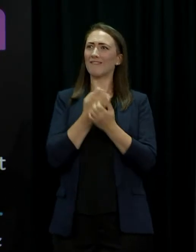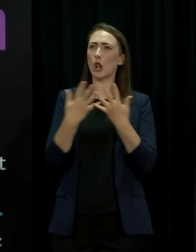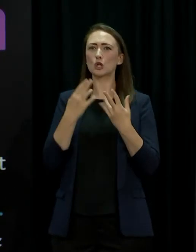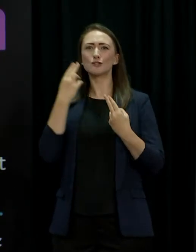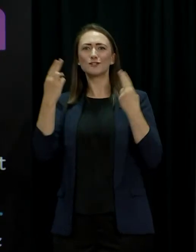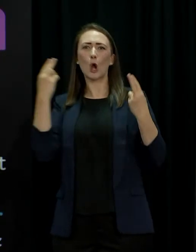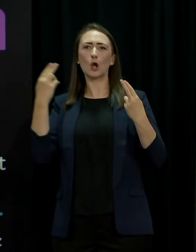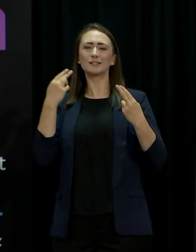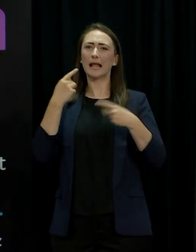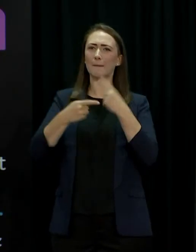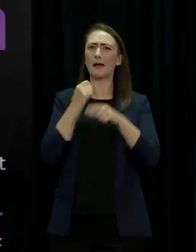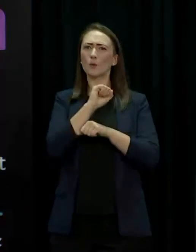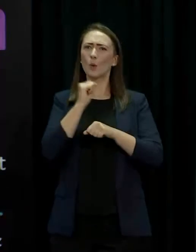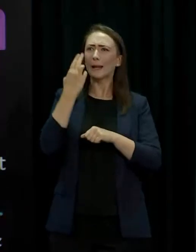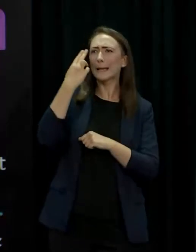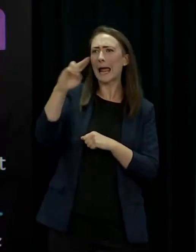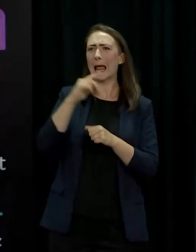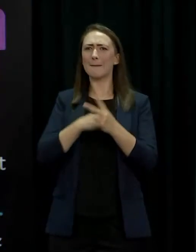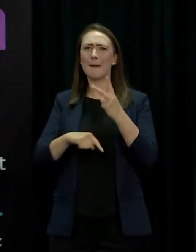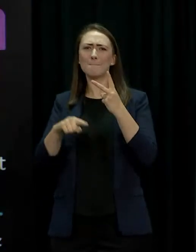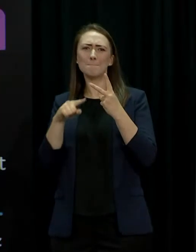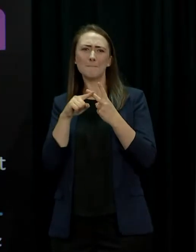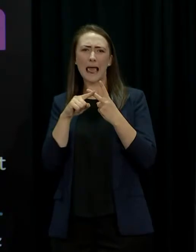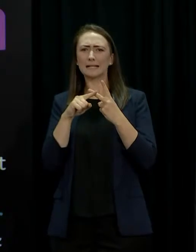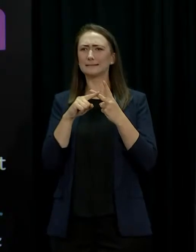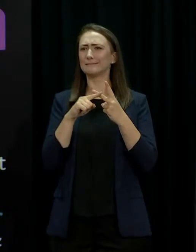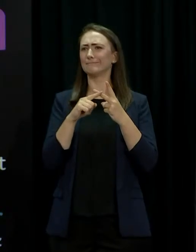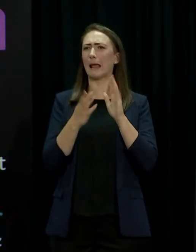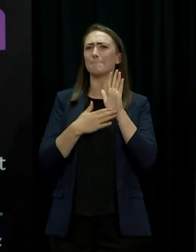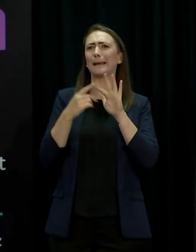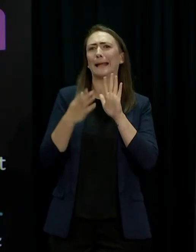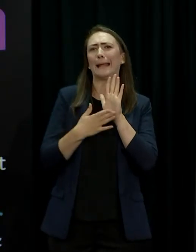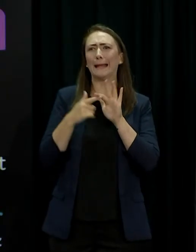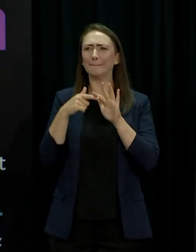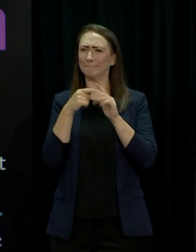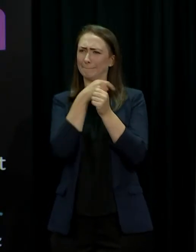edge with some pretty nasty elements out there for leaders of the